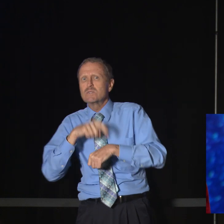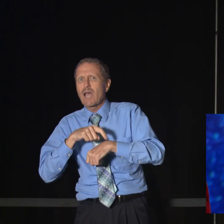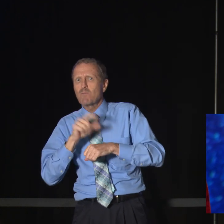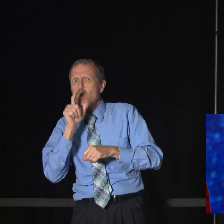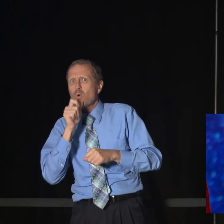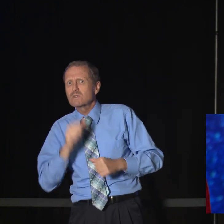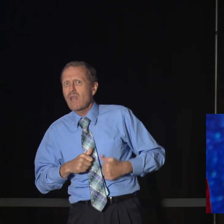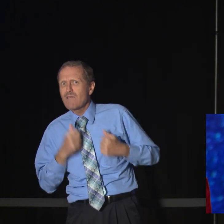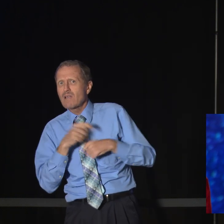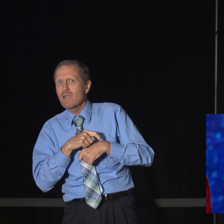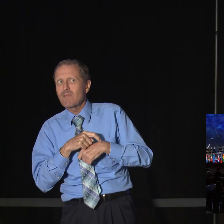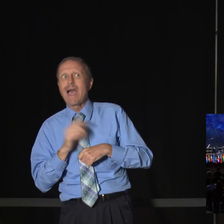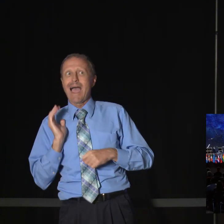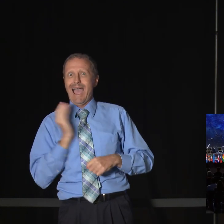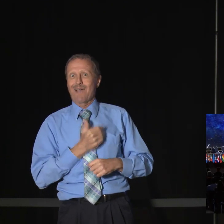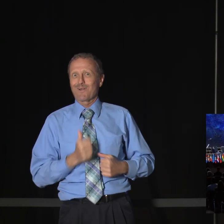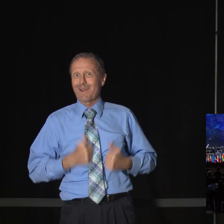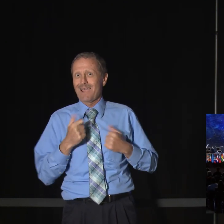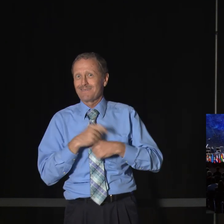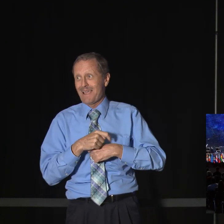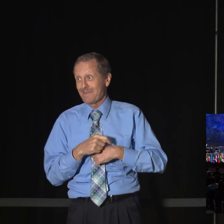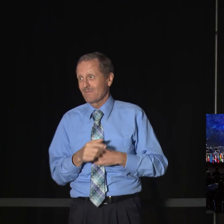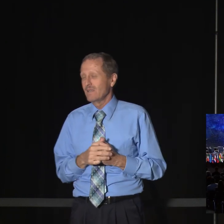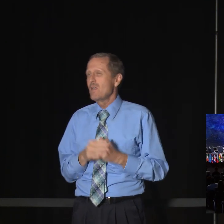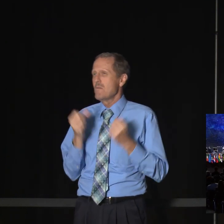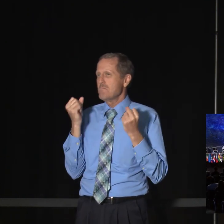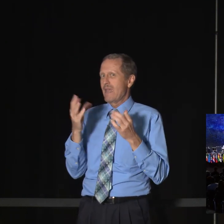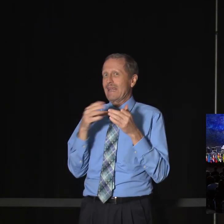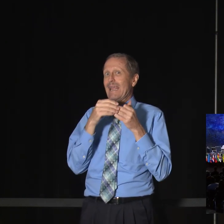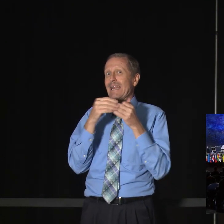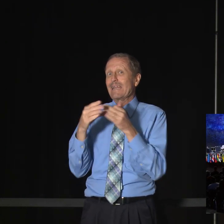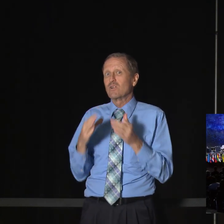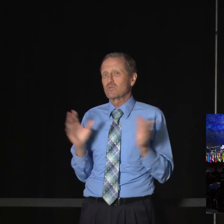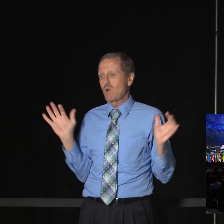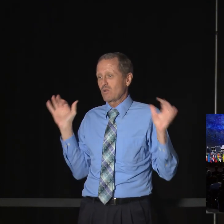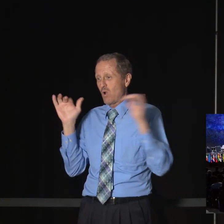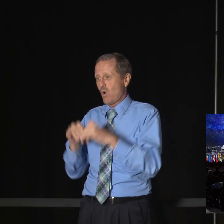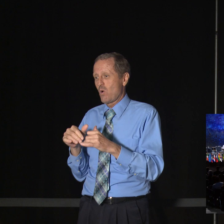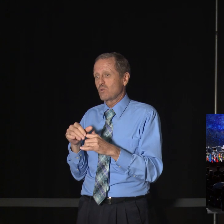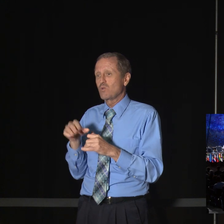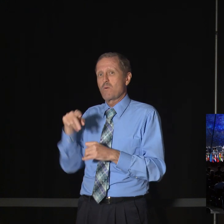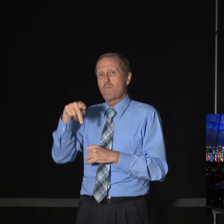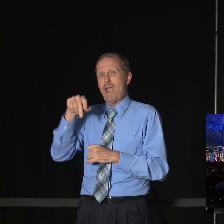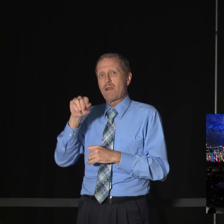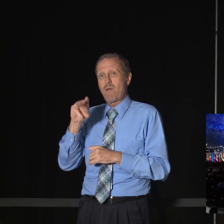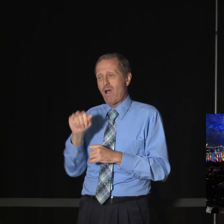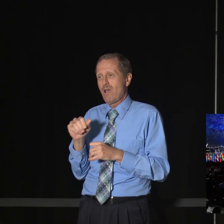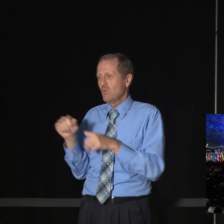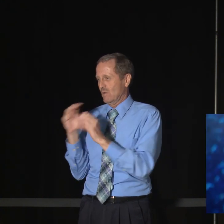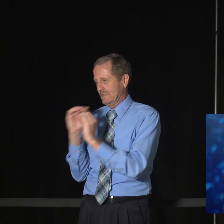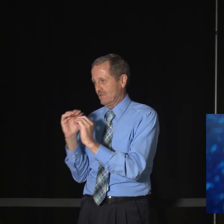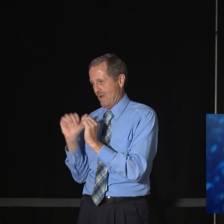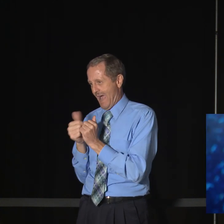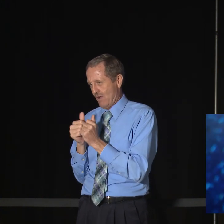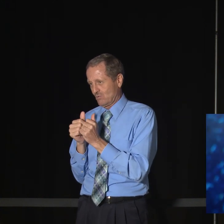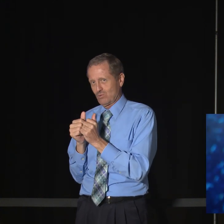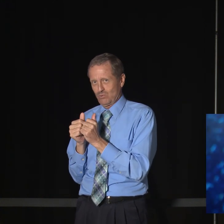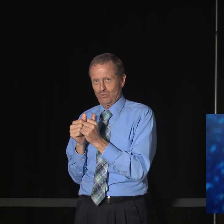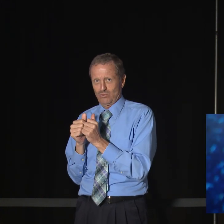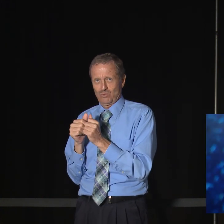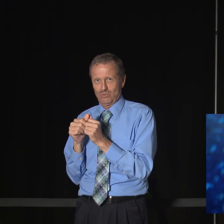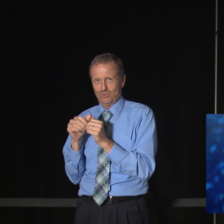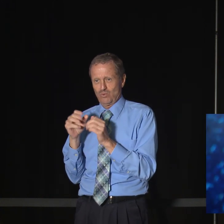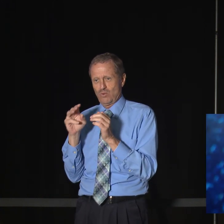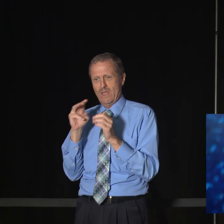our generation. And our generation. And these, a lot of leaders are going to come to Panama. They're going to be trained how to do these mission trips. And they